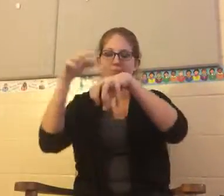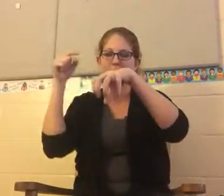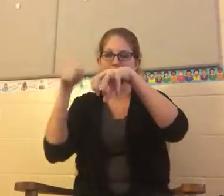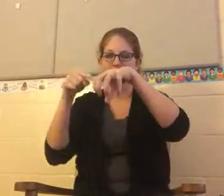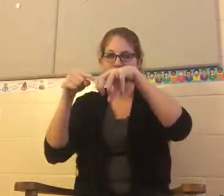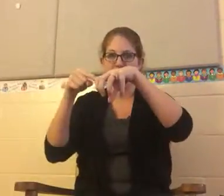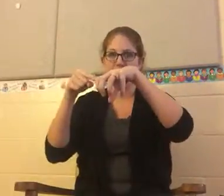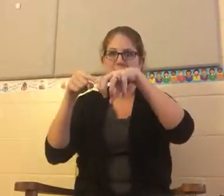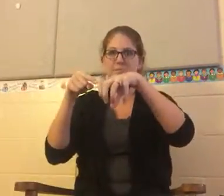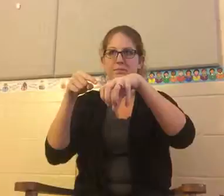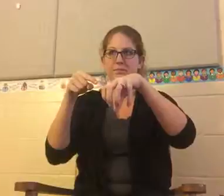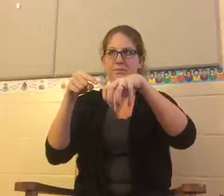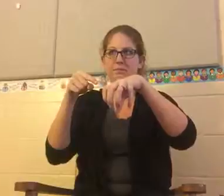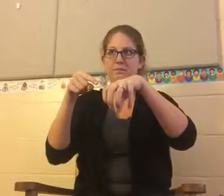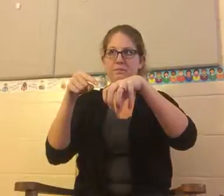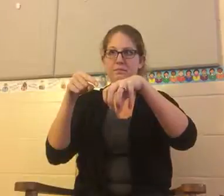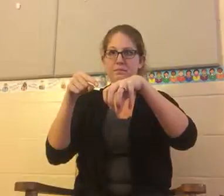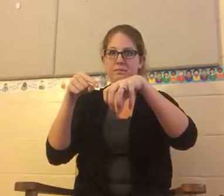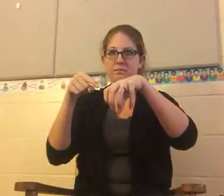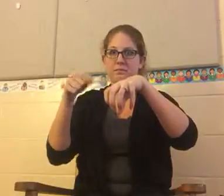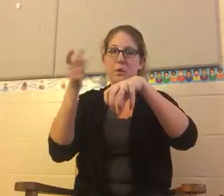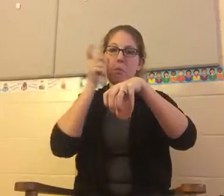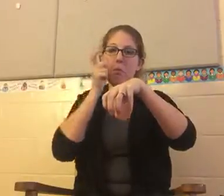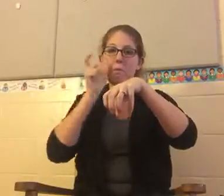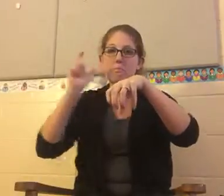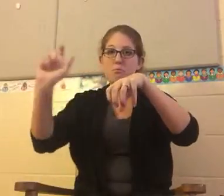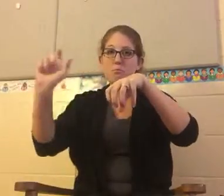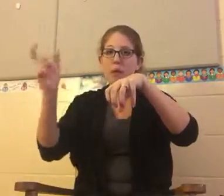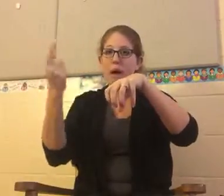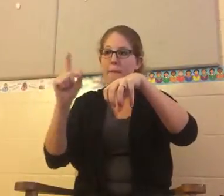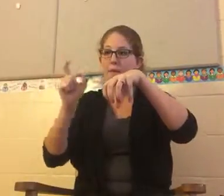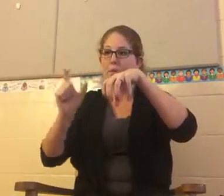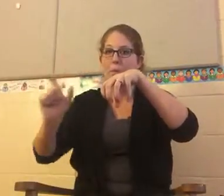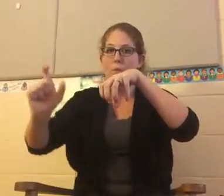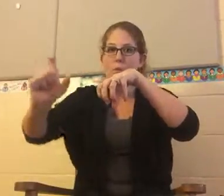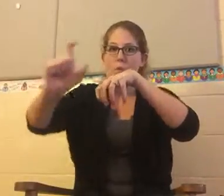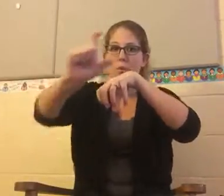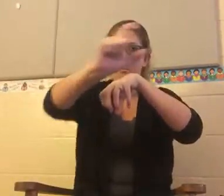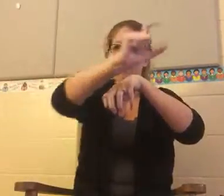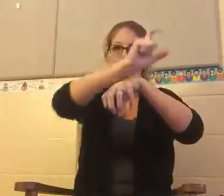Go ahead. The moon orbits or revolves around Earth.